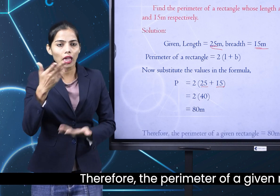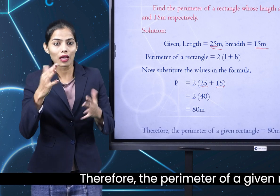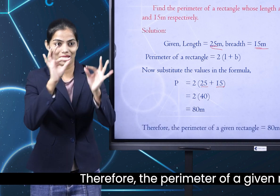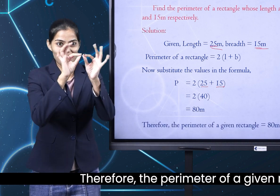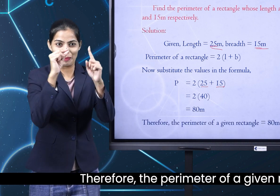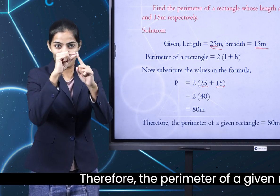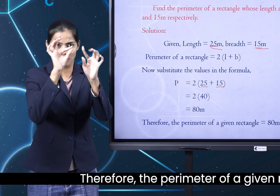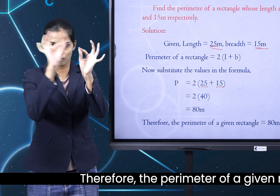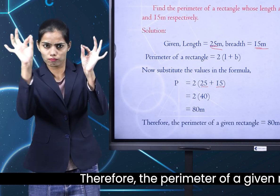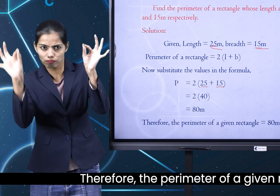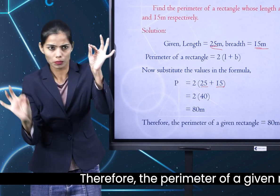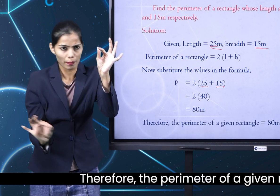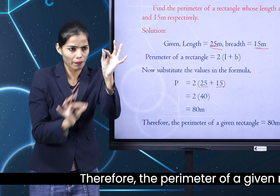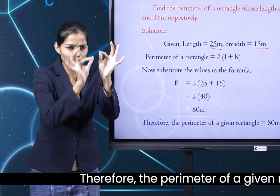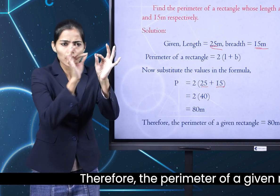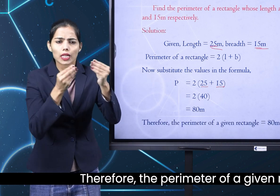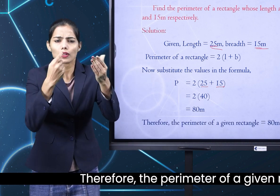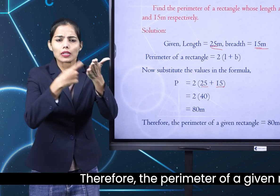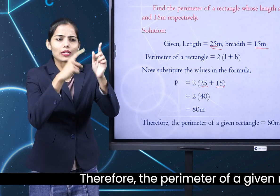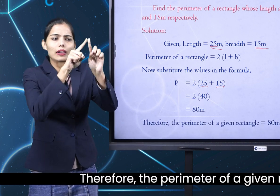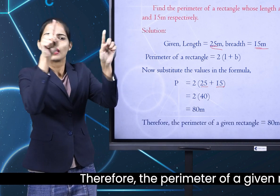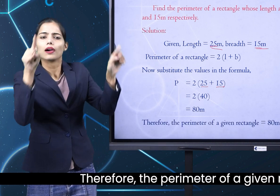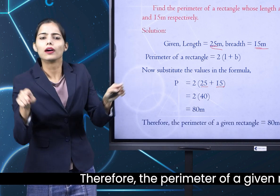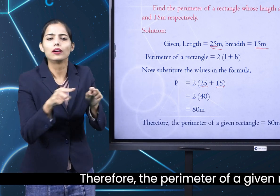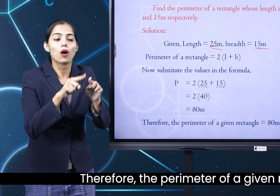Therefore, the perimeter of a given rectangle is equal to 80